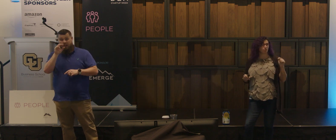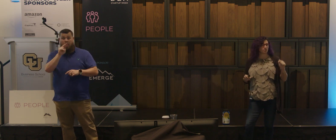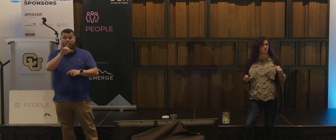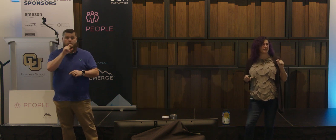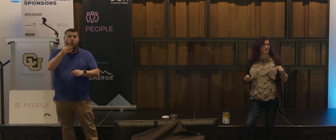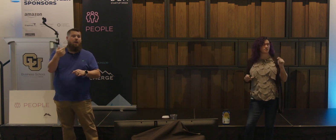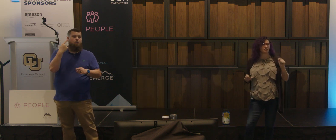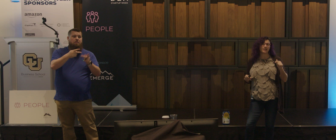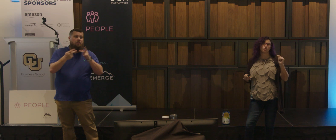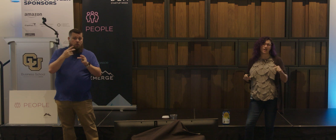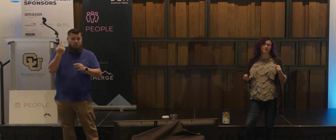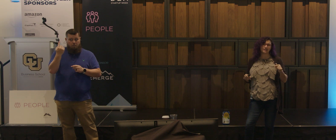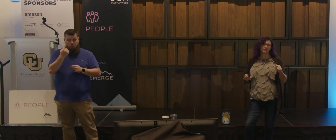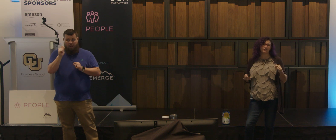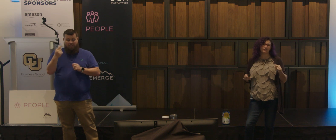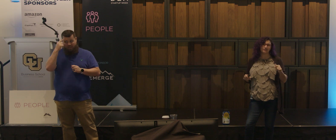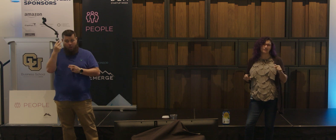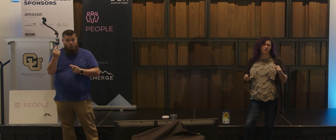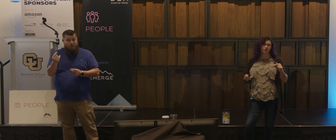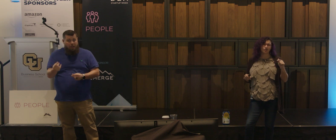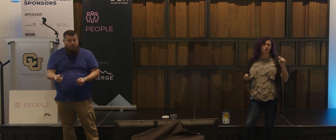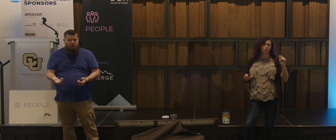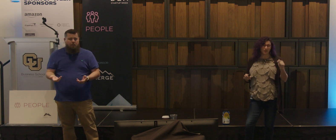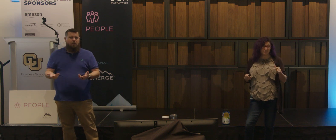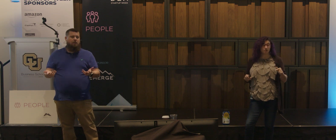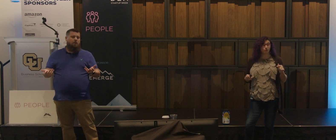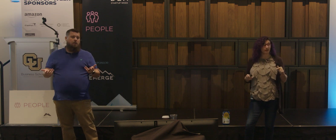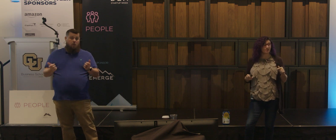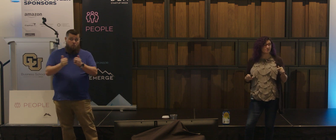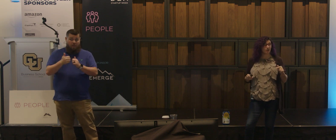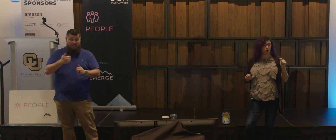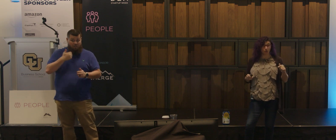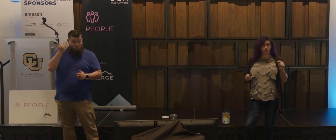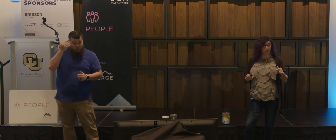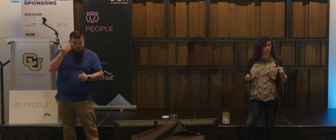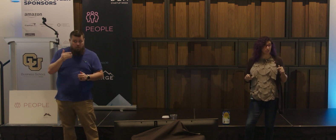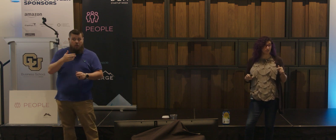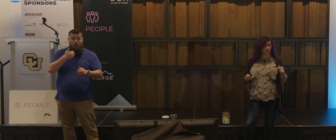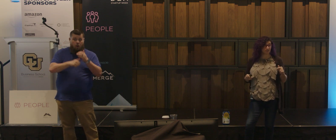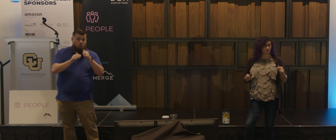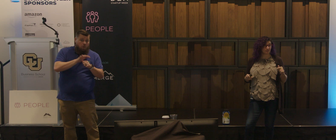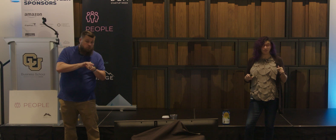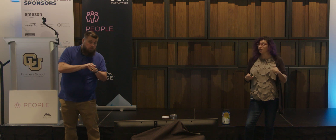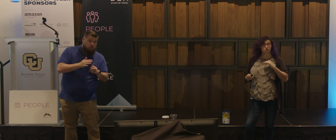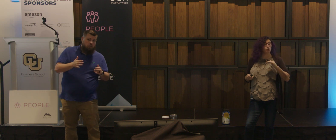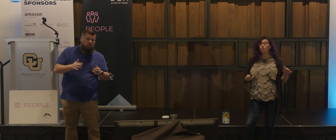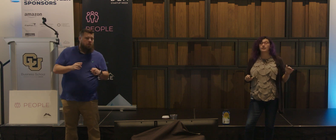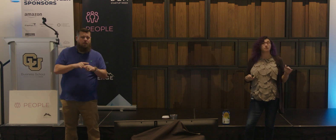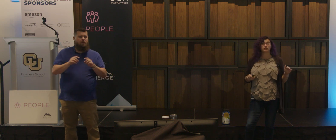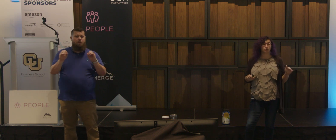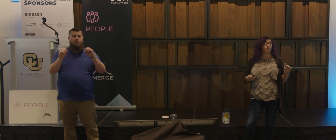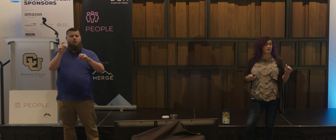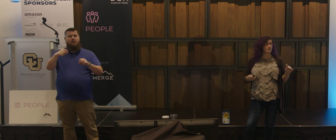position in which somebody has to think rapidly with self-awareness, under pressure, there is